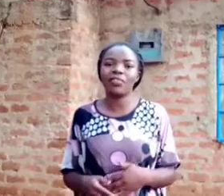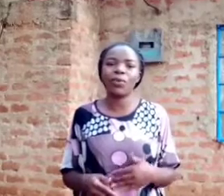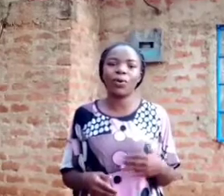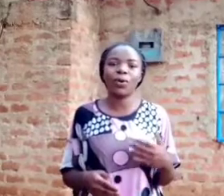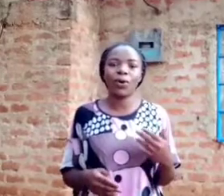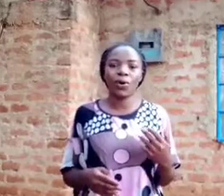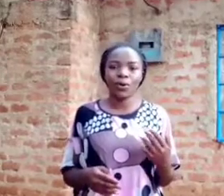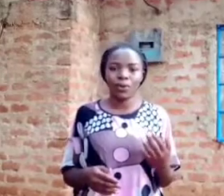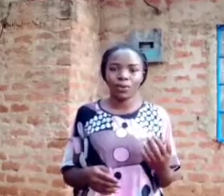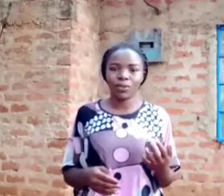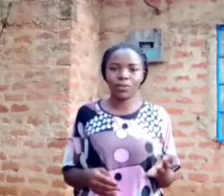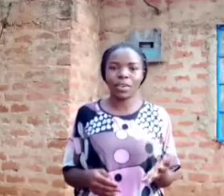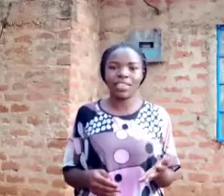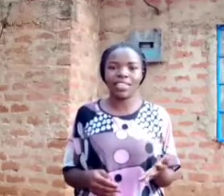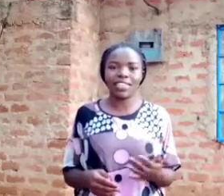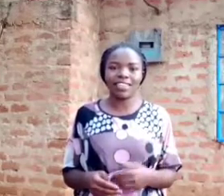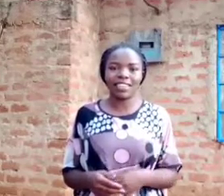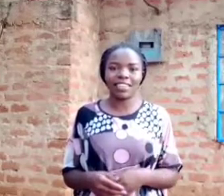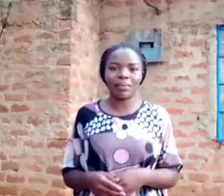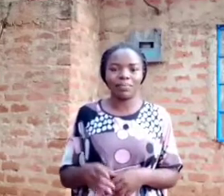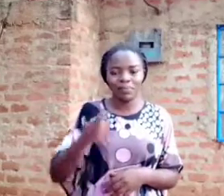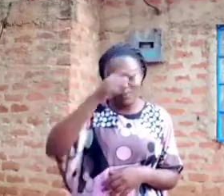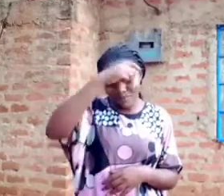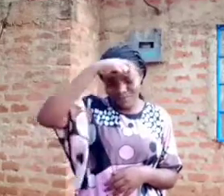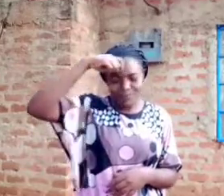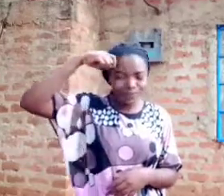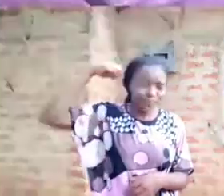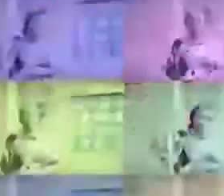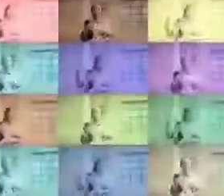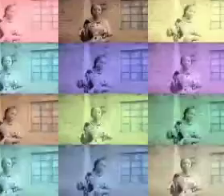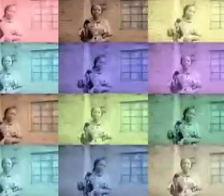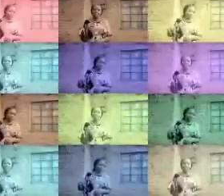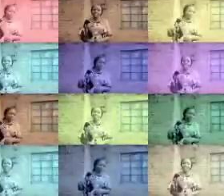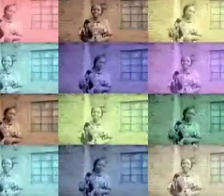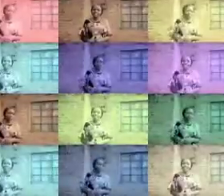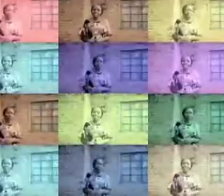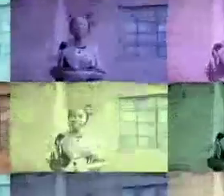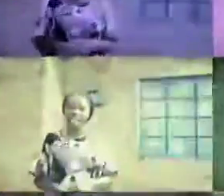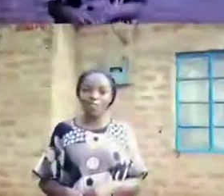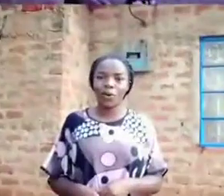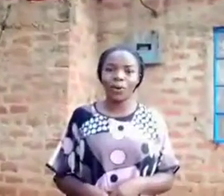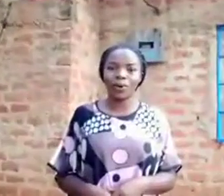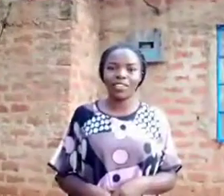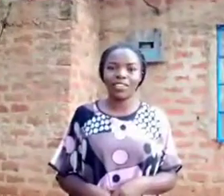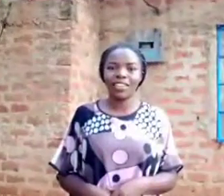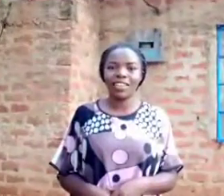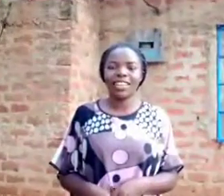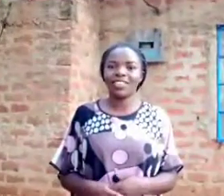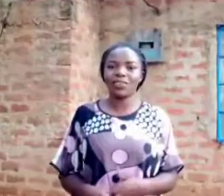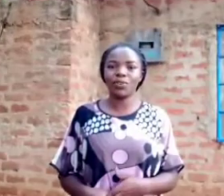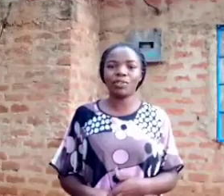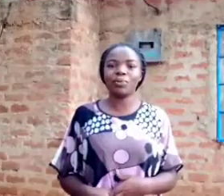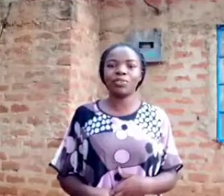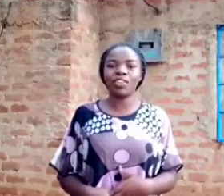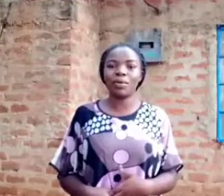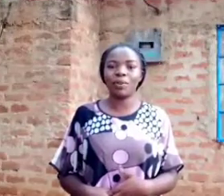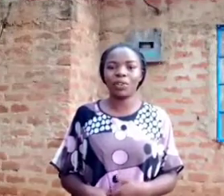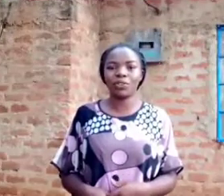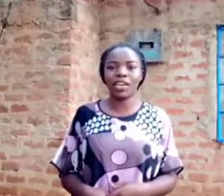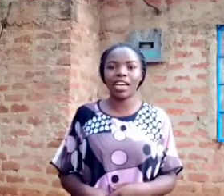for sweat is the same. The second sign for hot is used mostly when we are talking